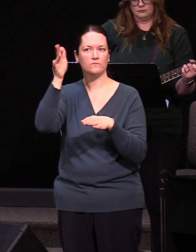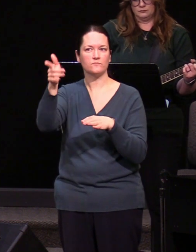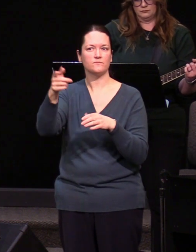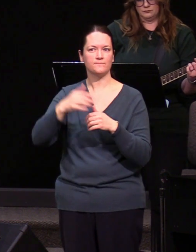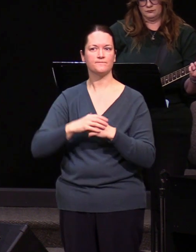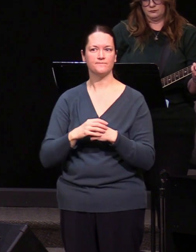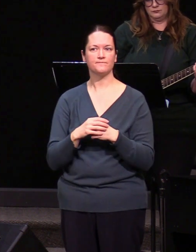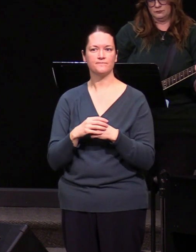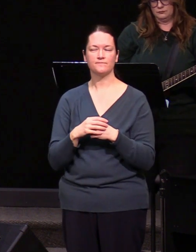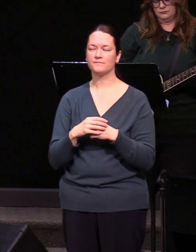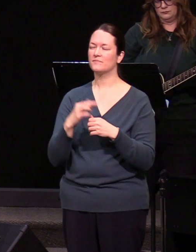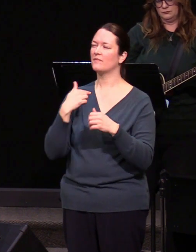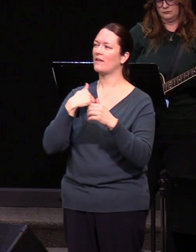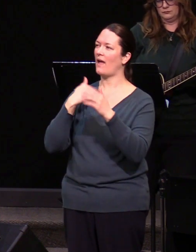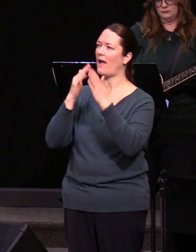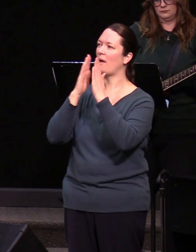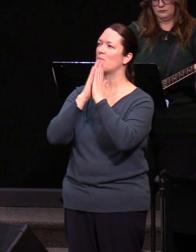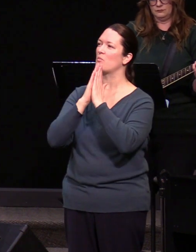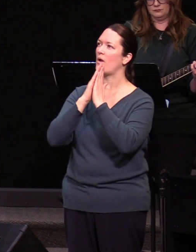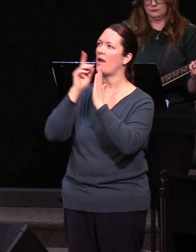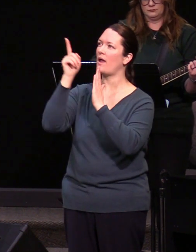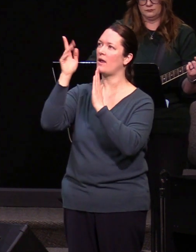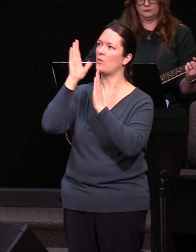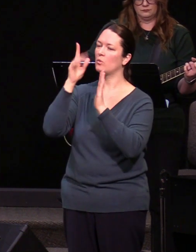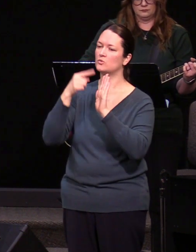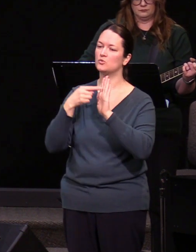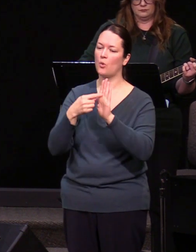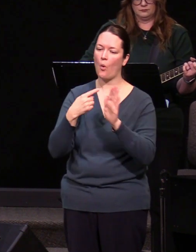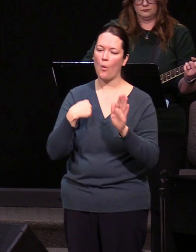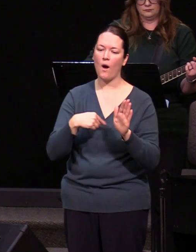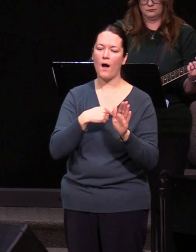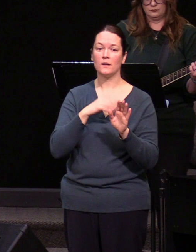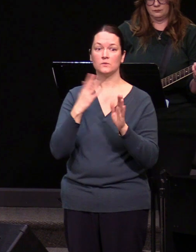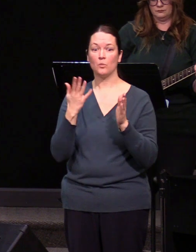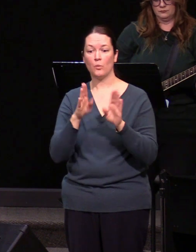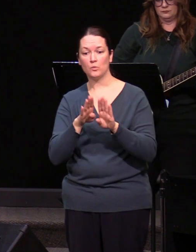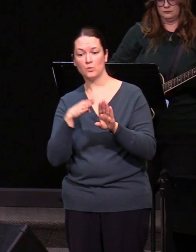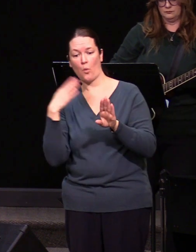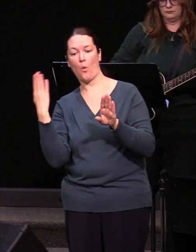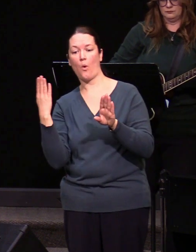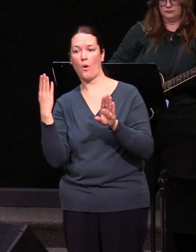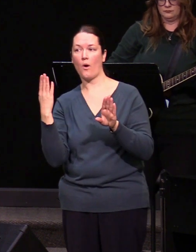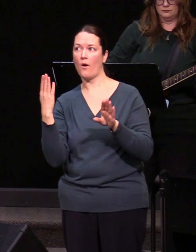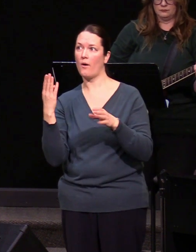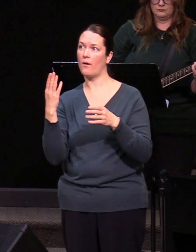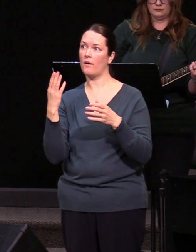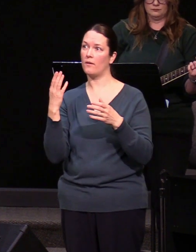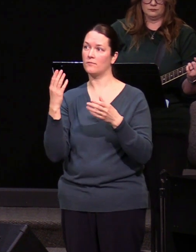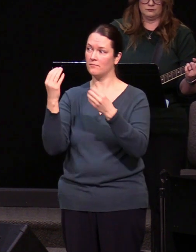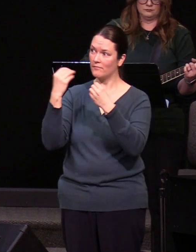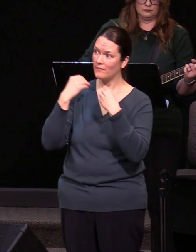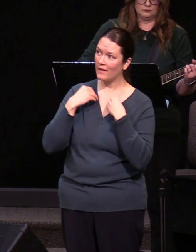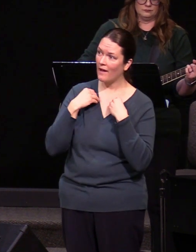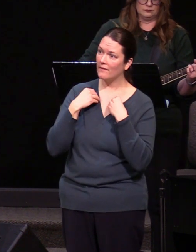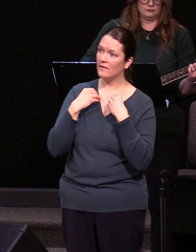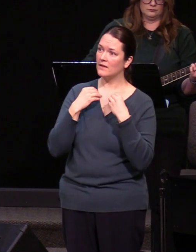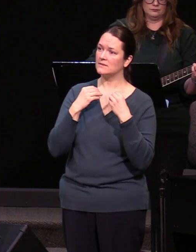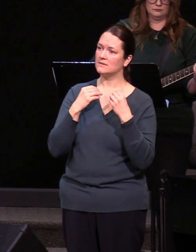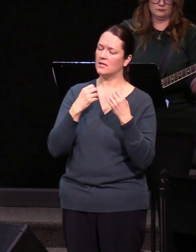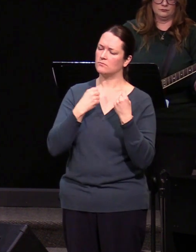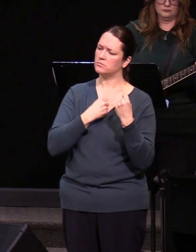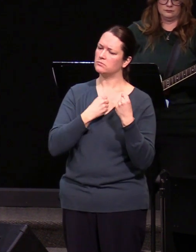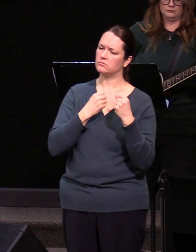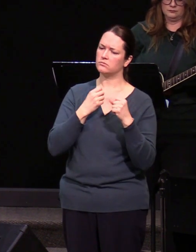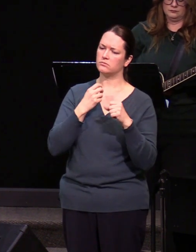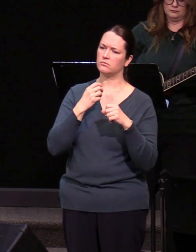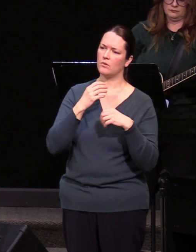And so, God, I pray, show us the doors that are open. Give us the fervent hearts